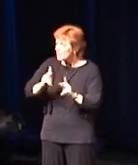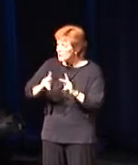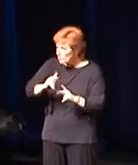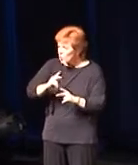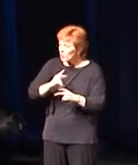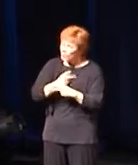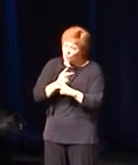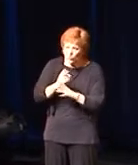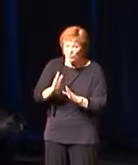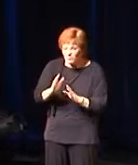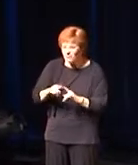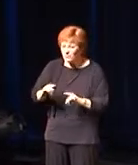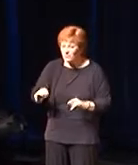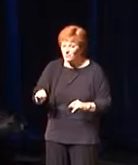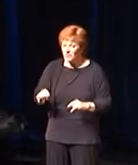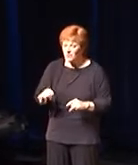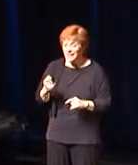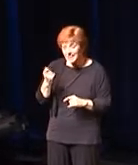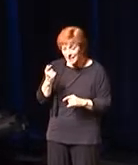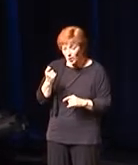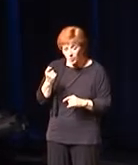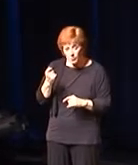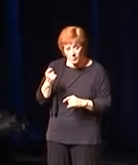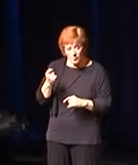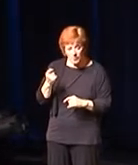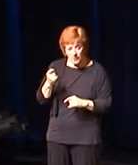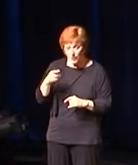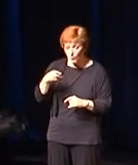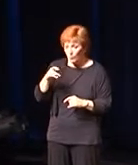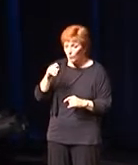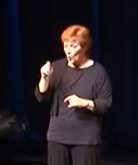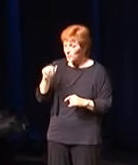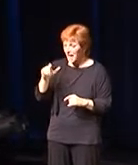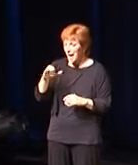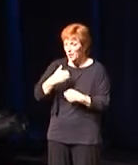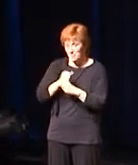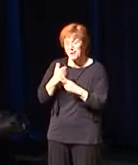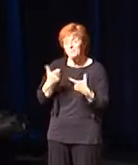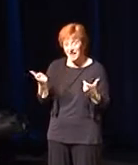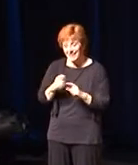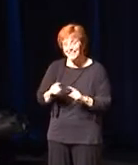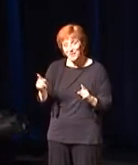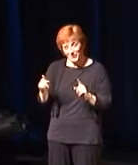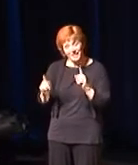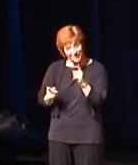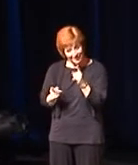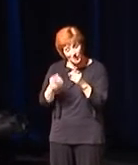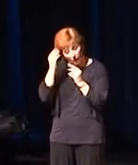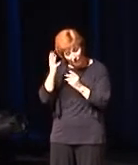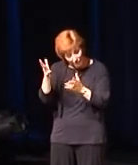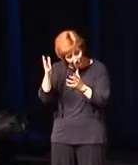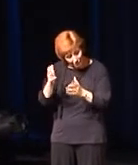producer people where a little bit of Prozac really, really makes a difference. Just a little bit.